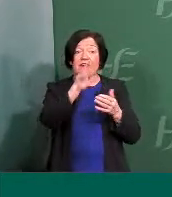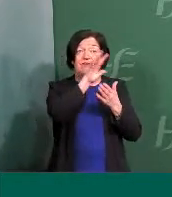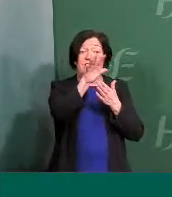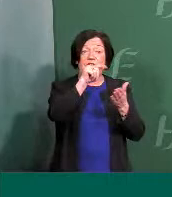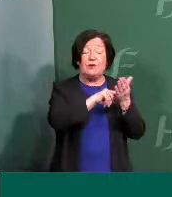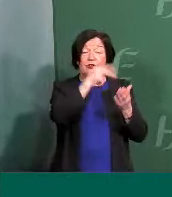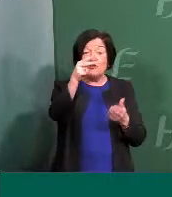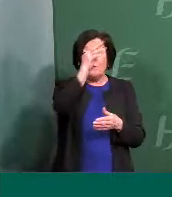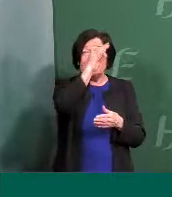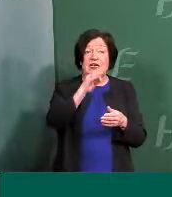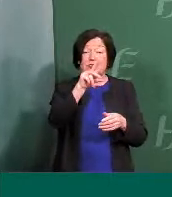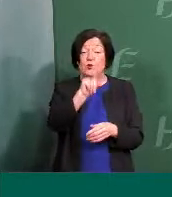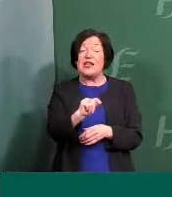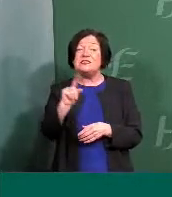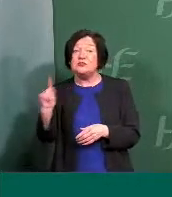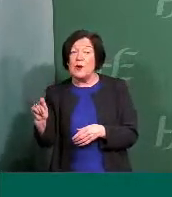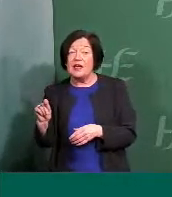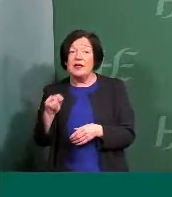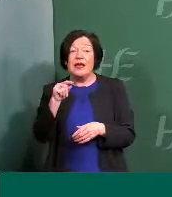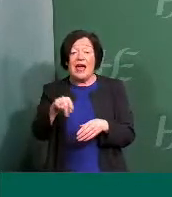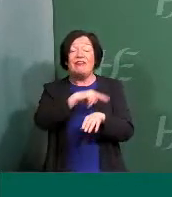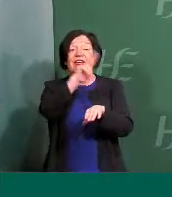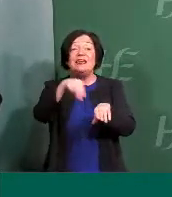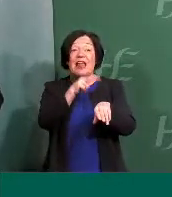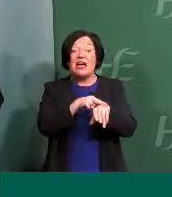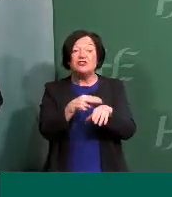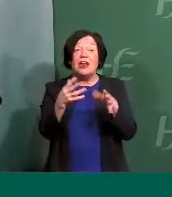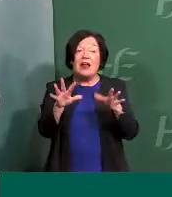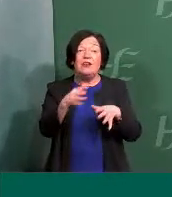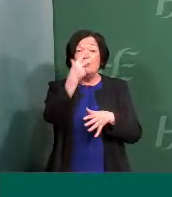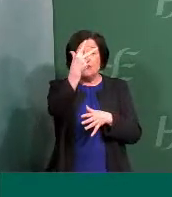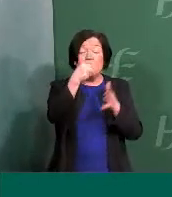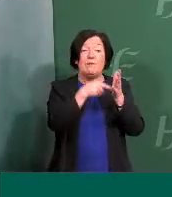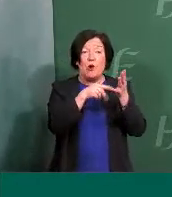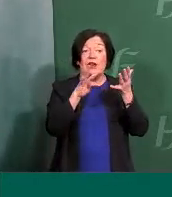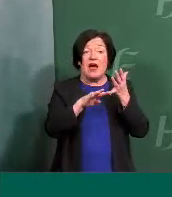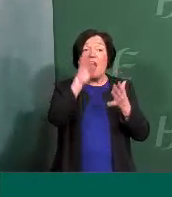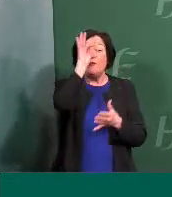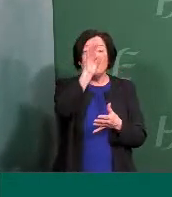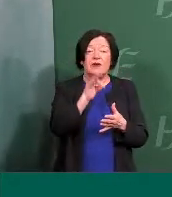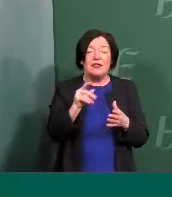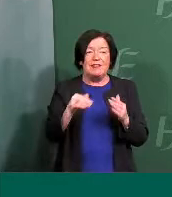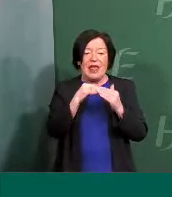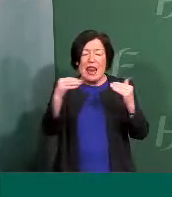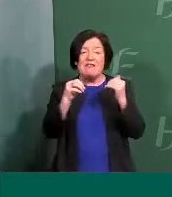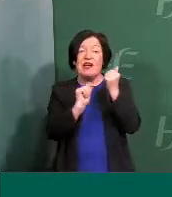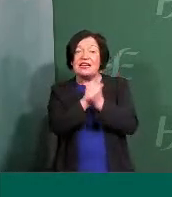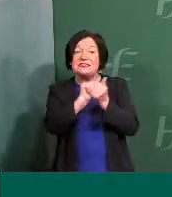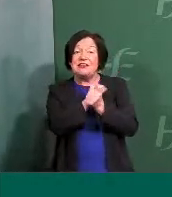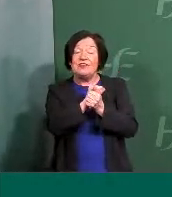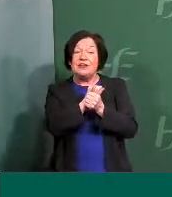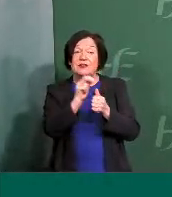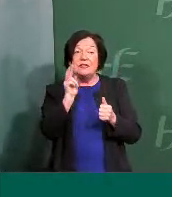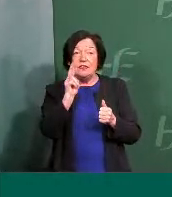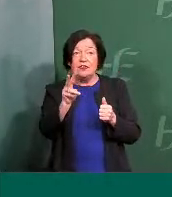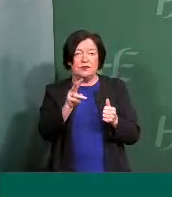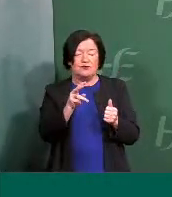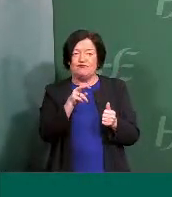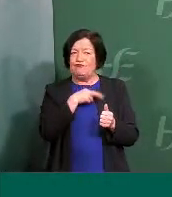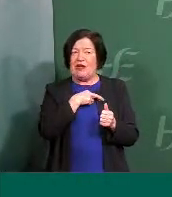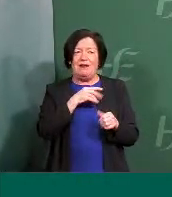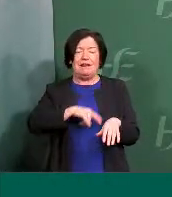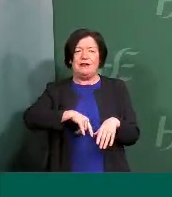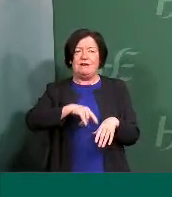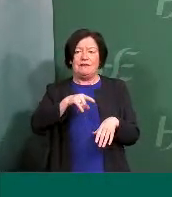on 2020. And again, the national average for that was 3.9%. So the level of activity that they're seeing is really